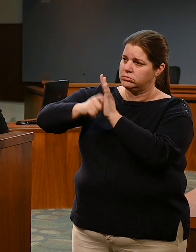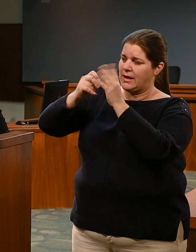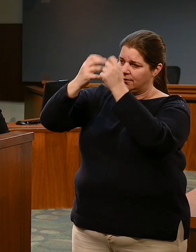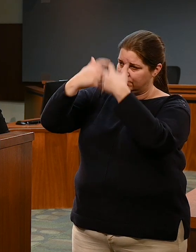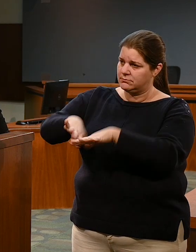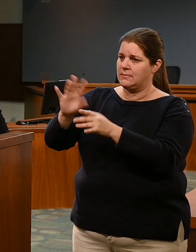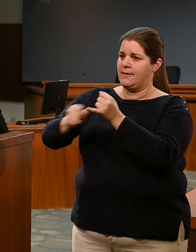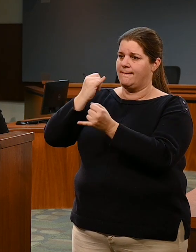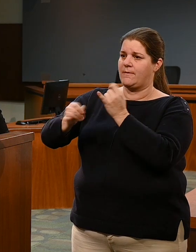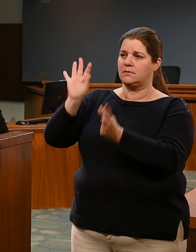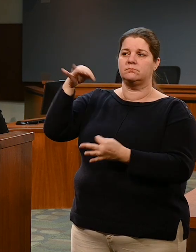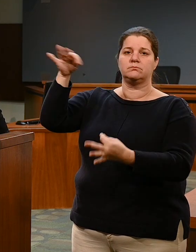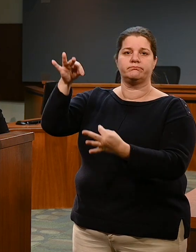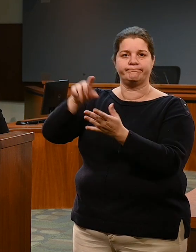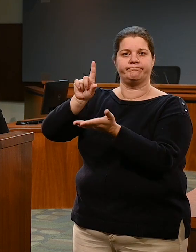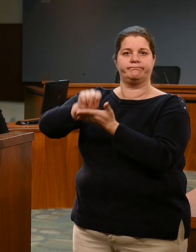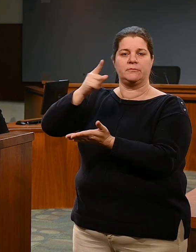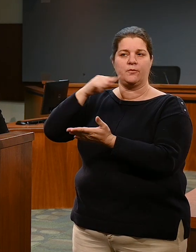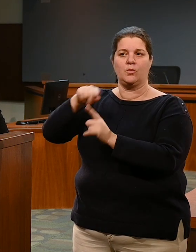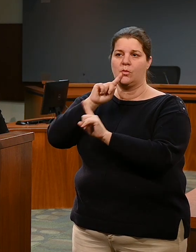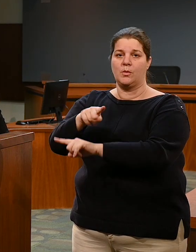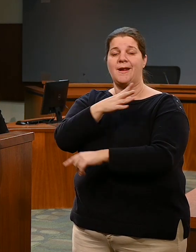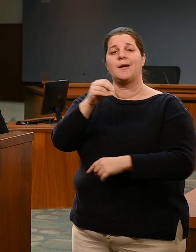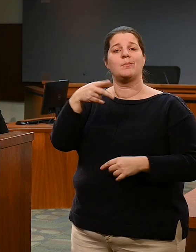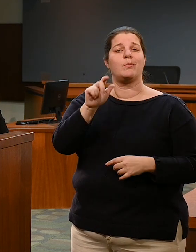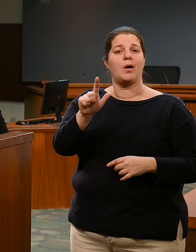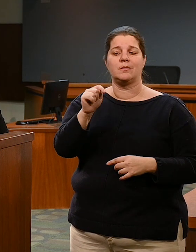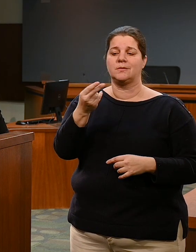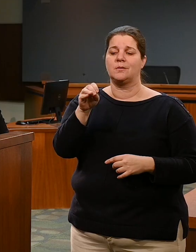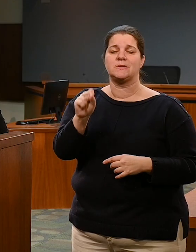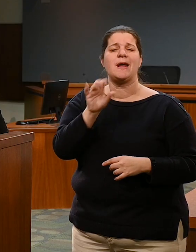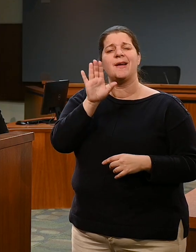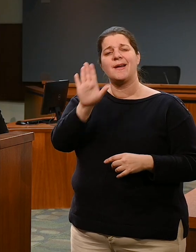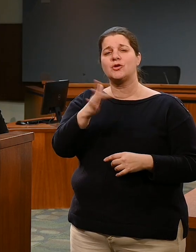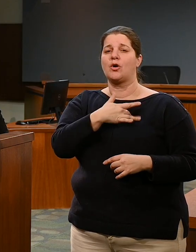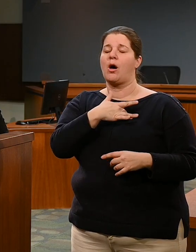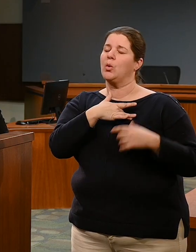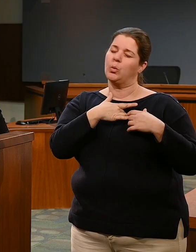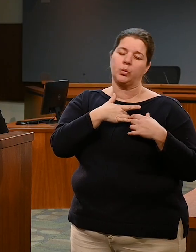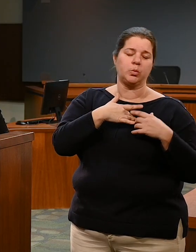to offer a special thank you to Paul Thompson, who wears his heart on his sleeve and whose deep, unwavering